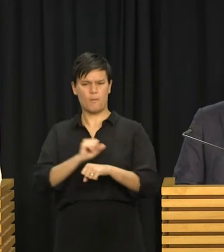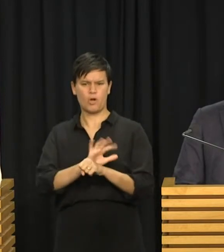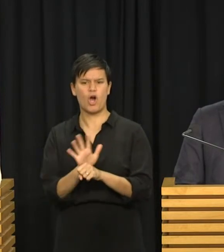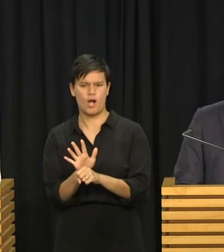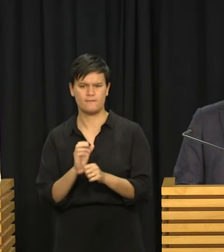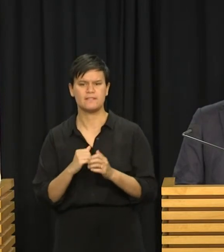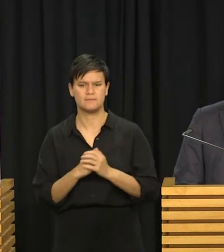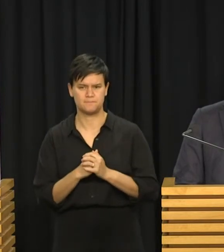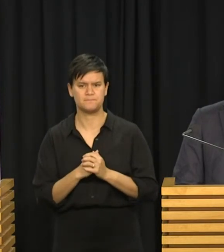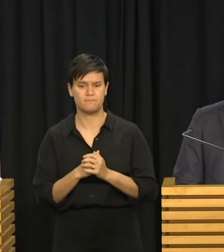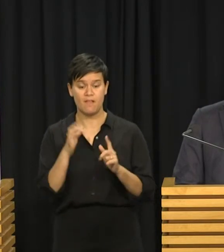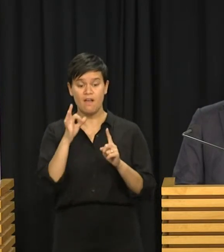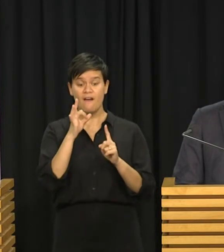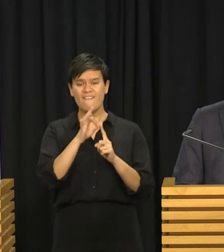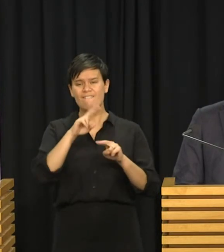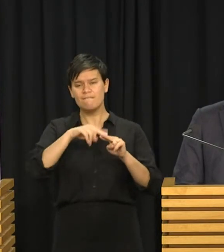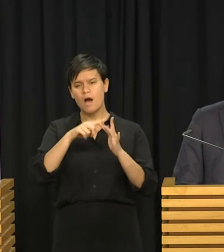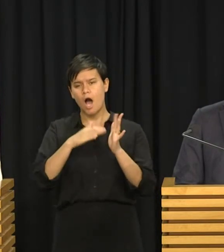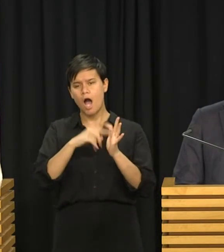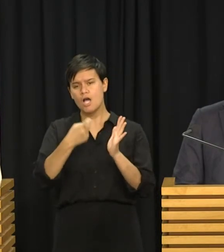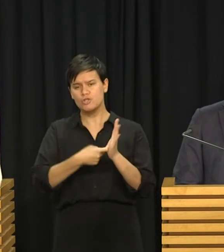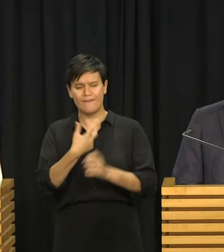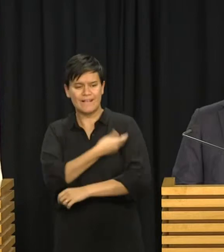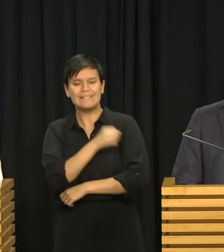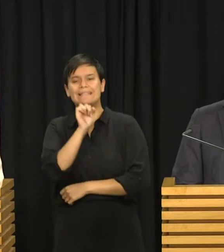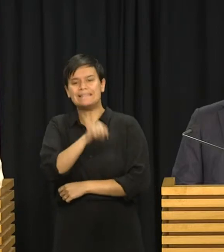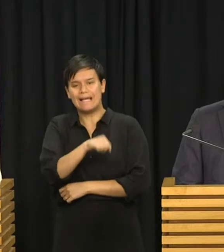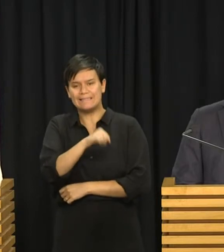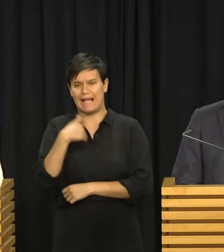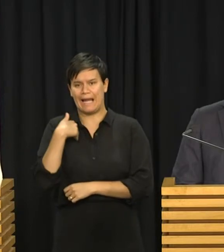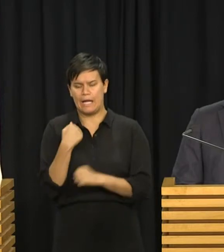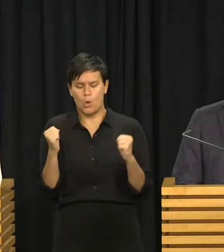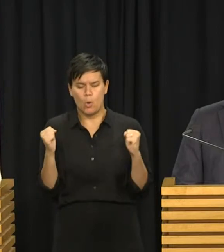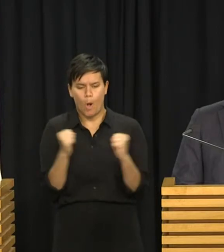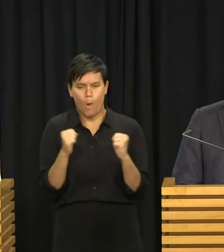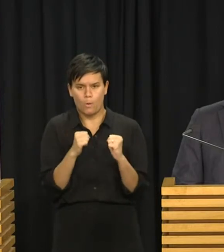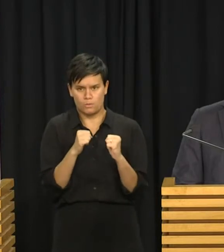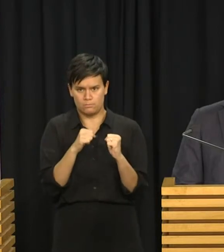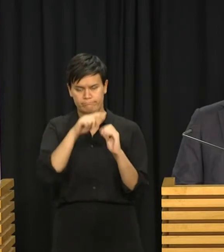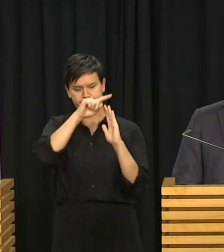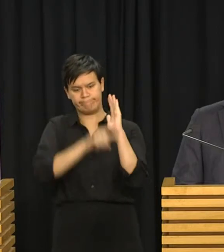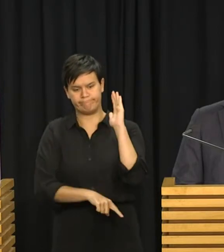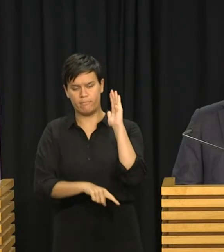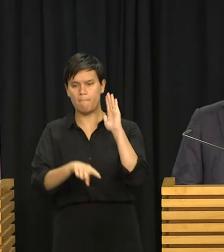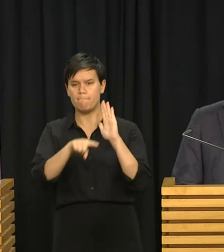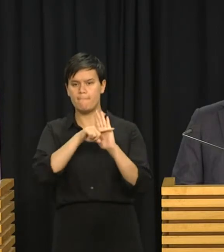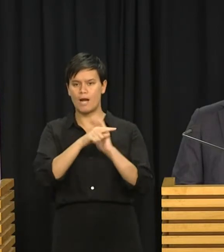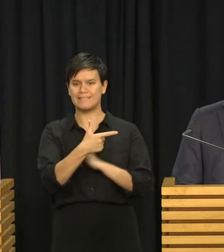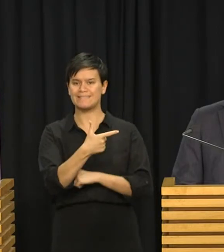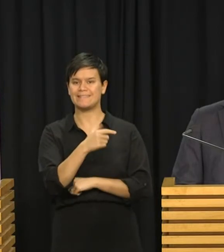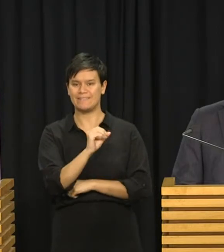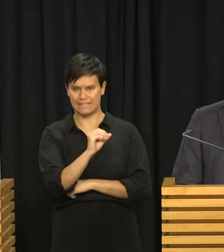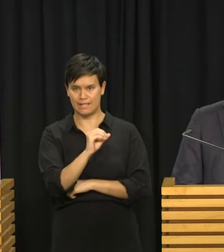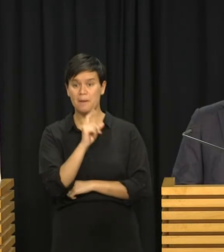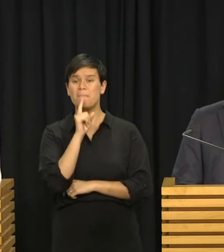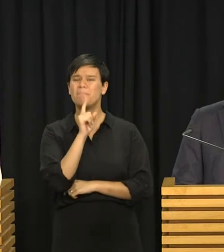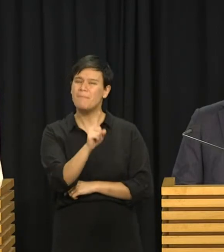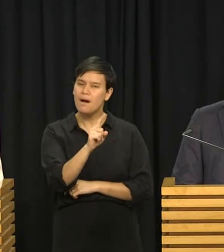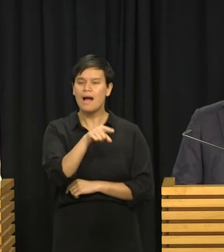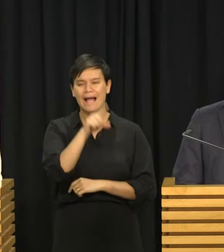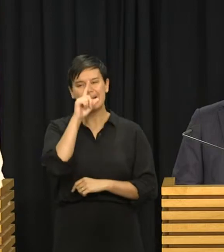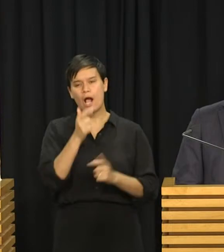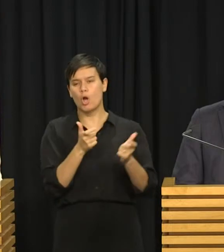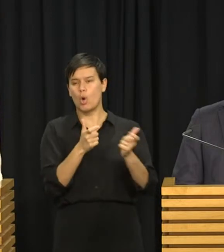Pfizer vaccine does need to be kept at ultra-cold temperatures, this challenge is offset by only having to deal with one